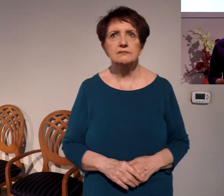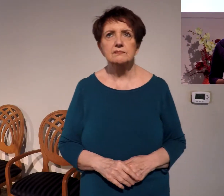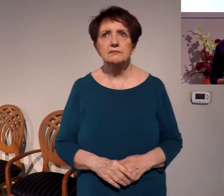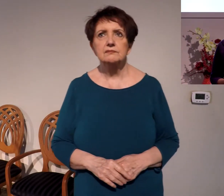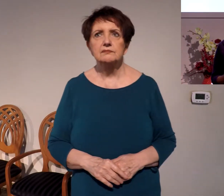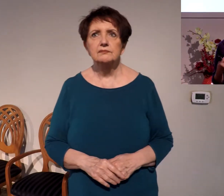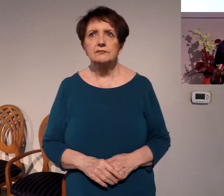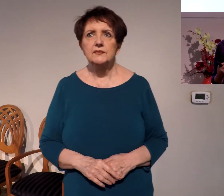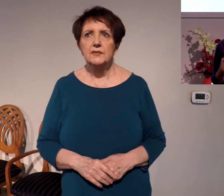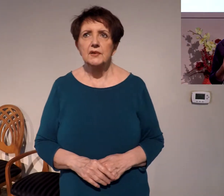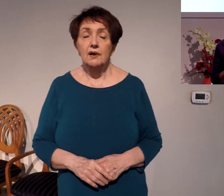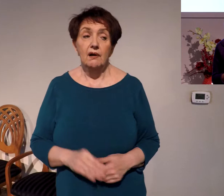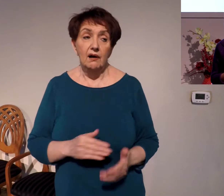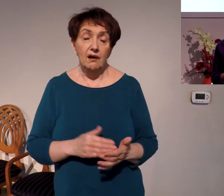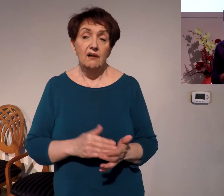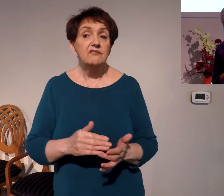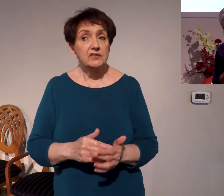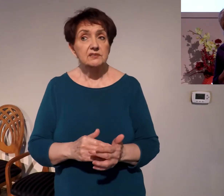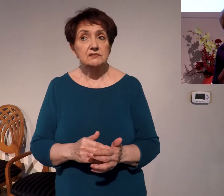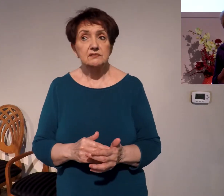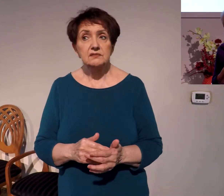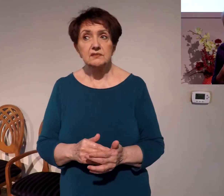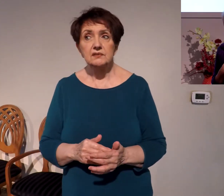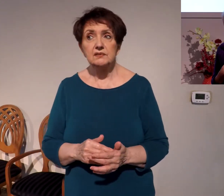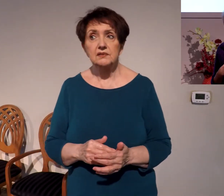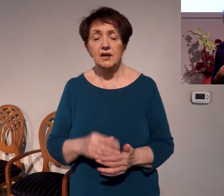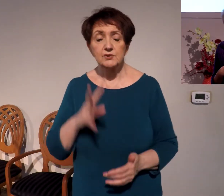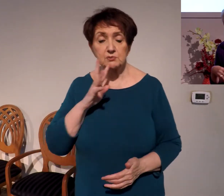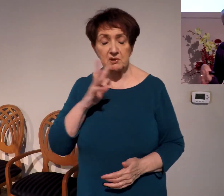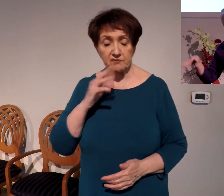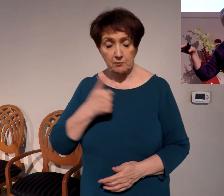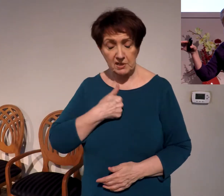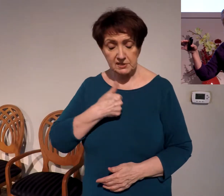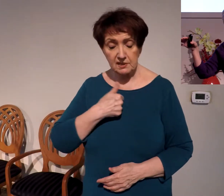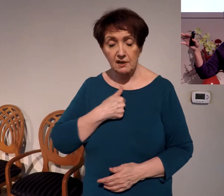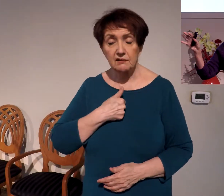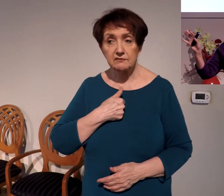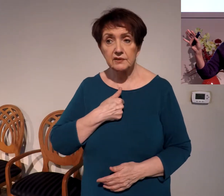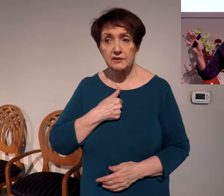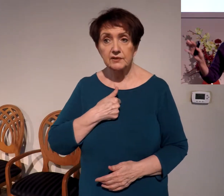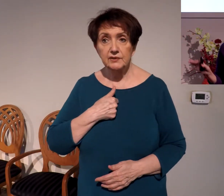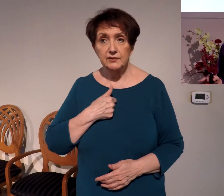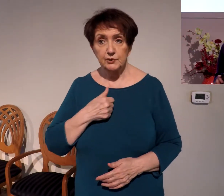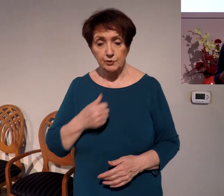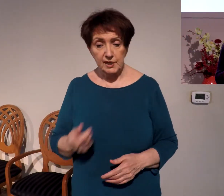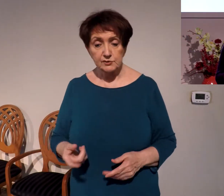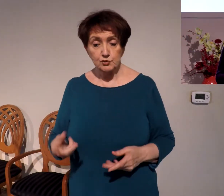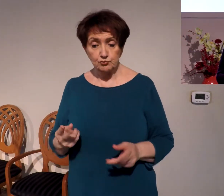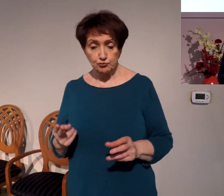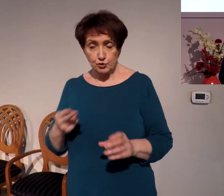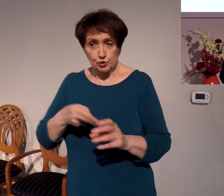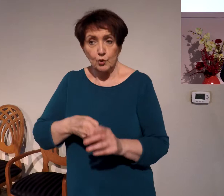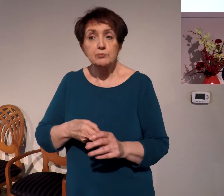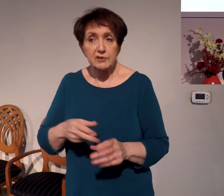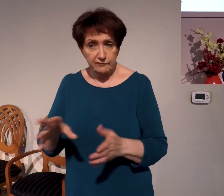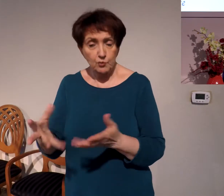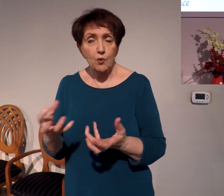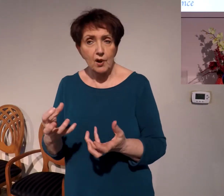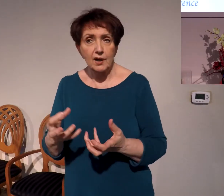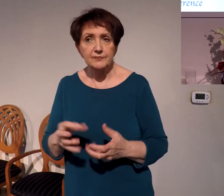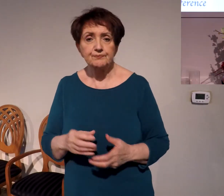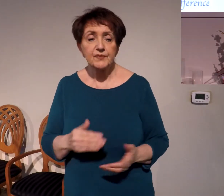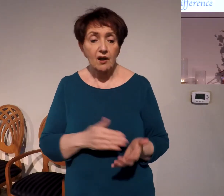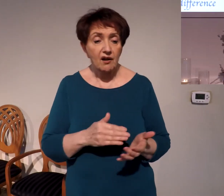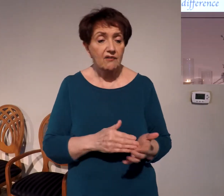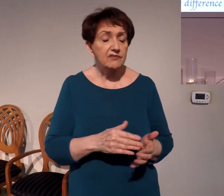We often, I find, I shall speak for myself. You can ride in on my coattails if you choose. Often I